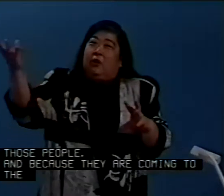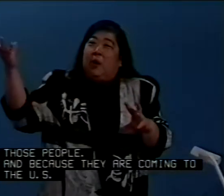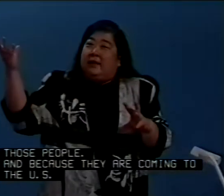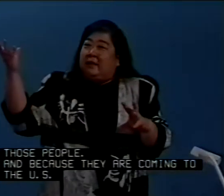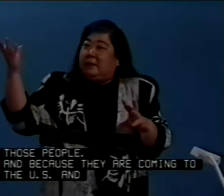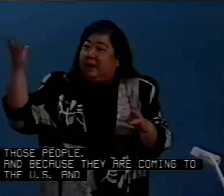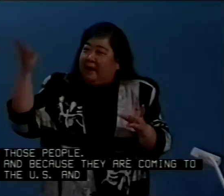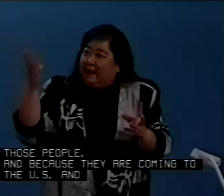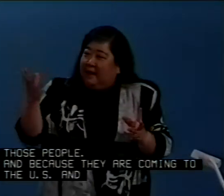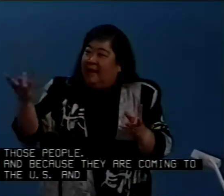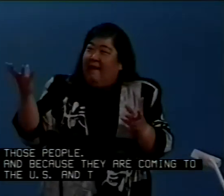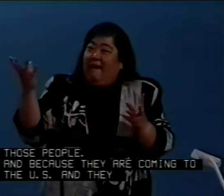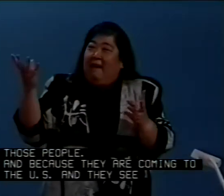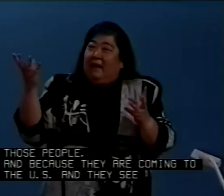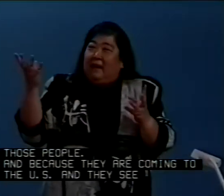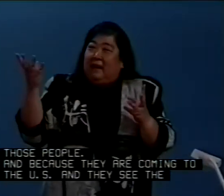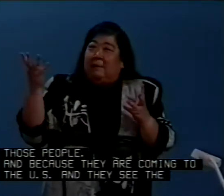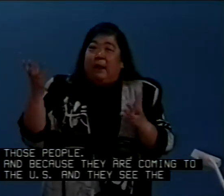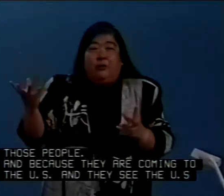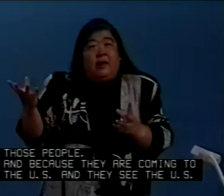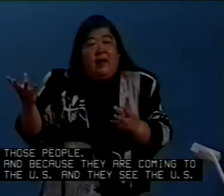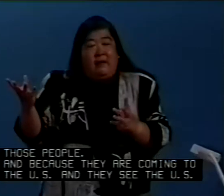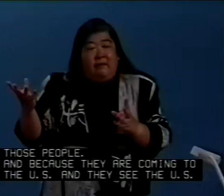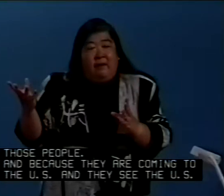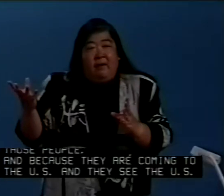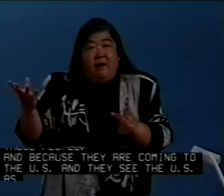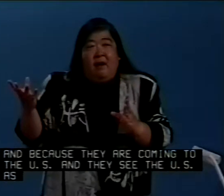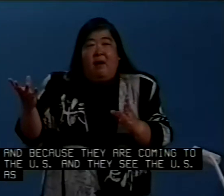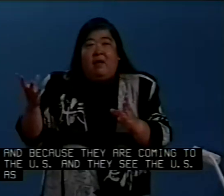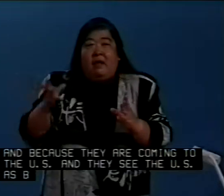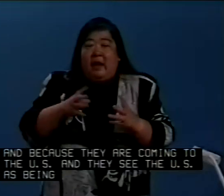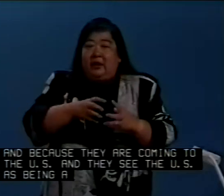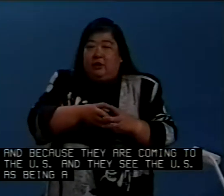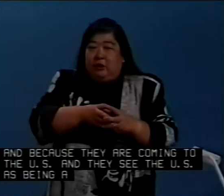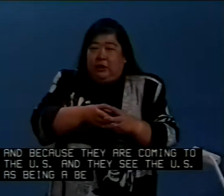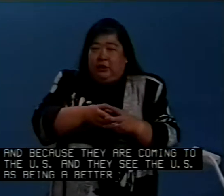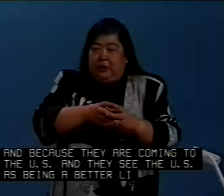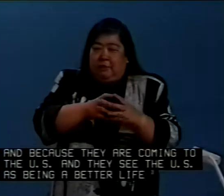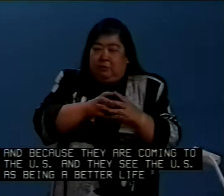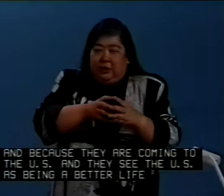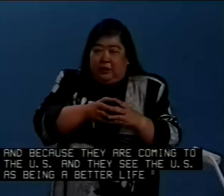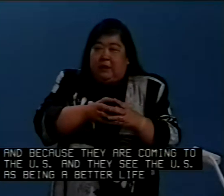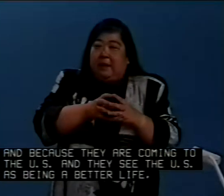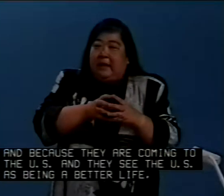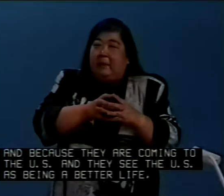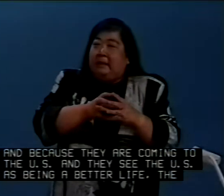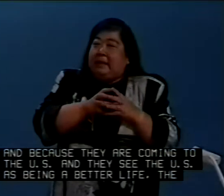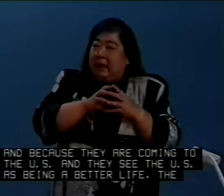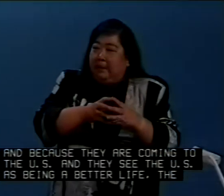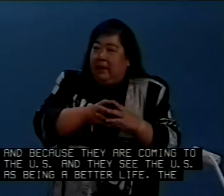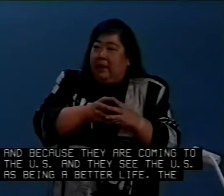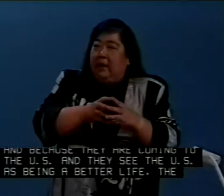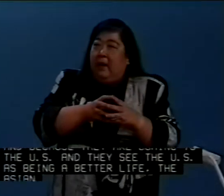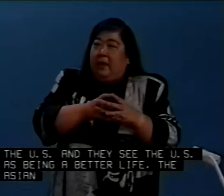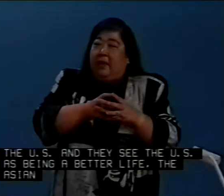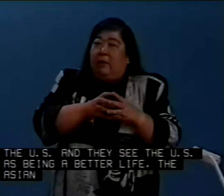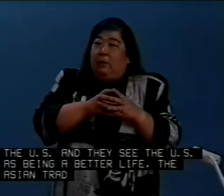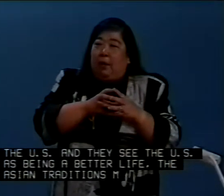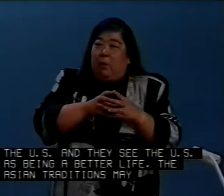U.S. as being a better life, the Asian traditions may not be something that they want